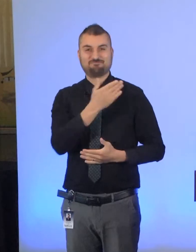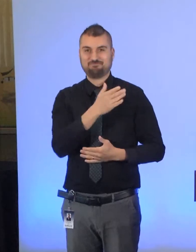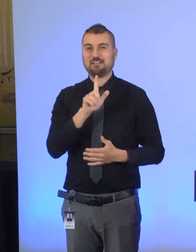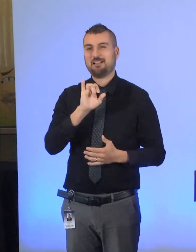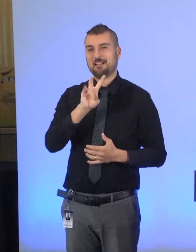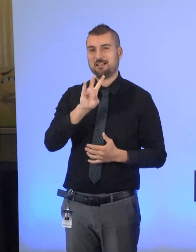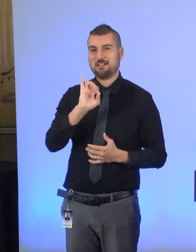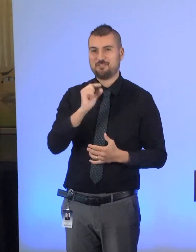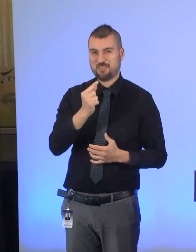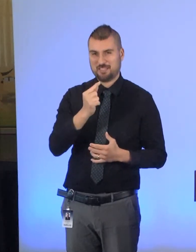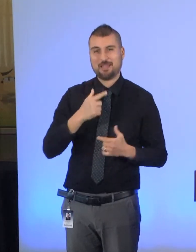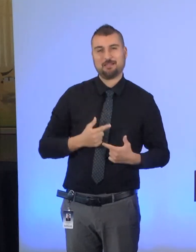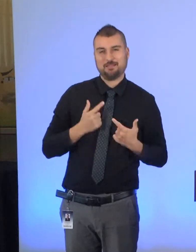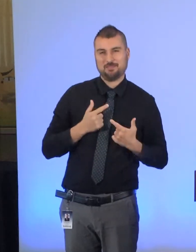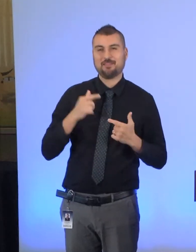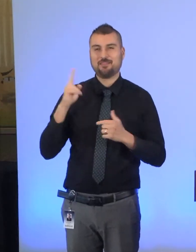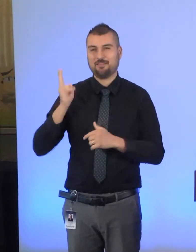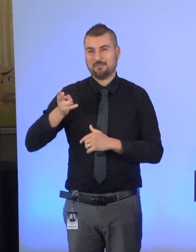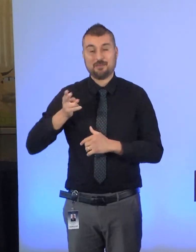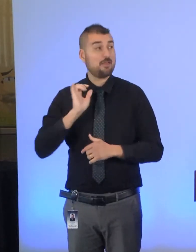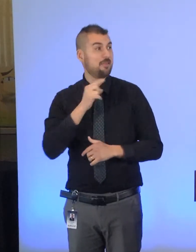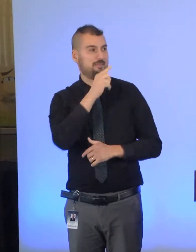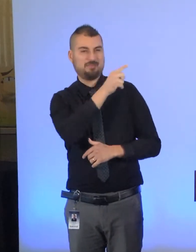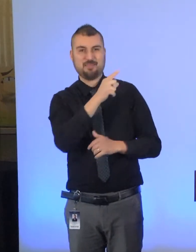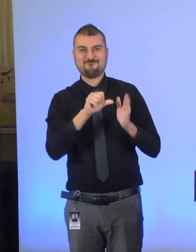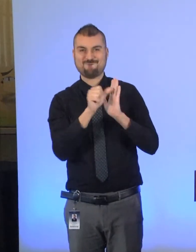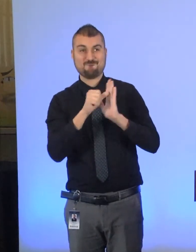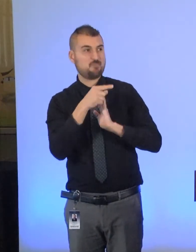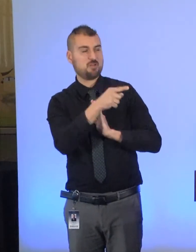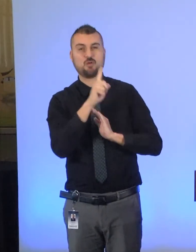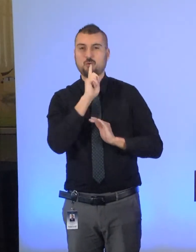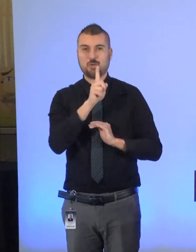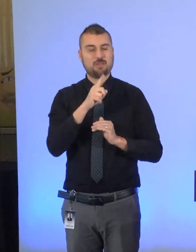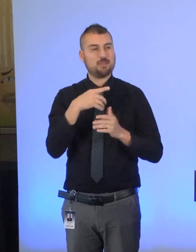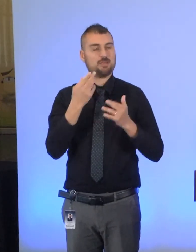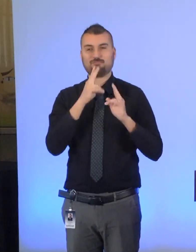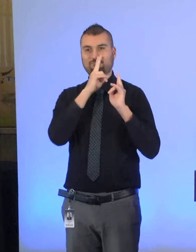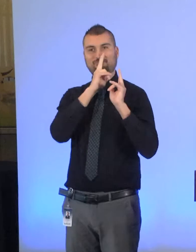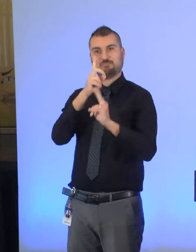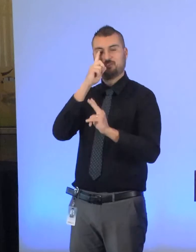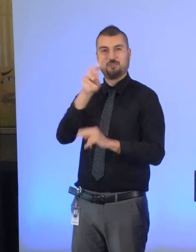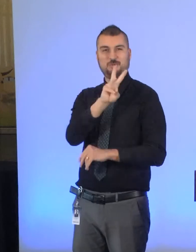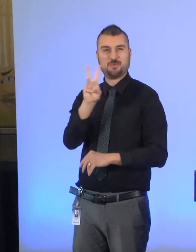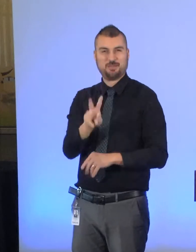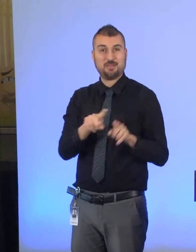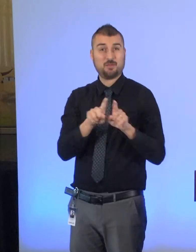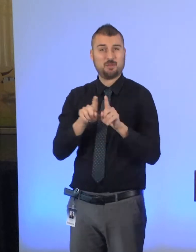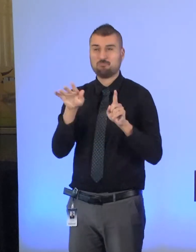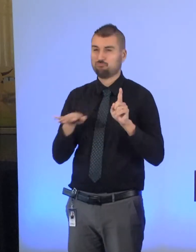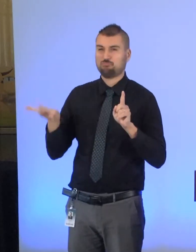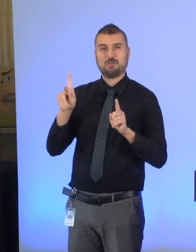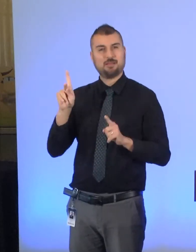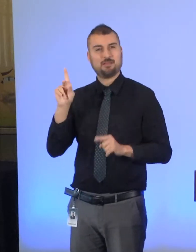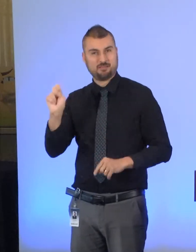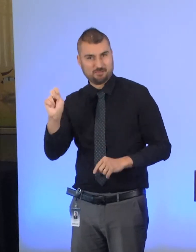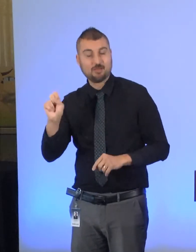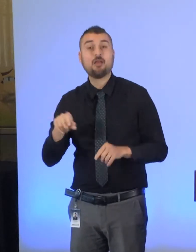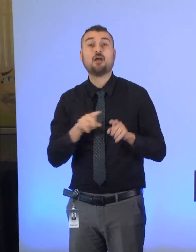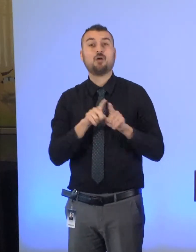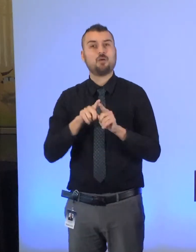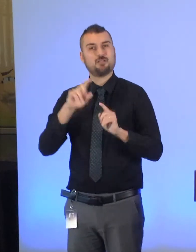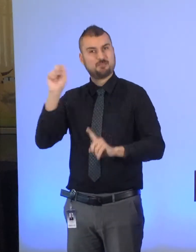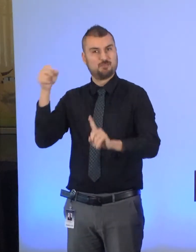a tribute to Wichita as well as Kansas, and it is specifically a tribute